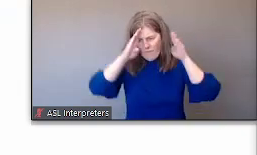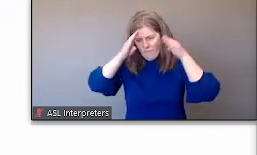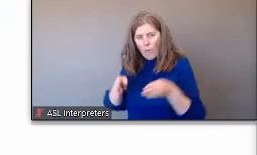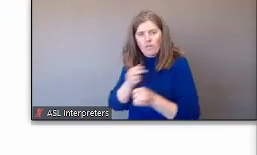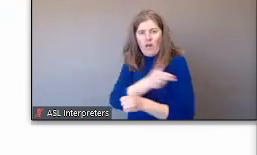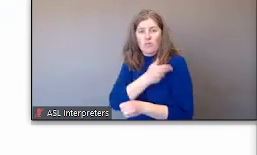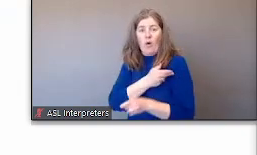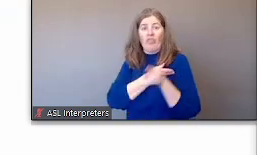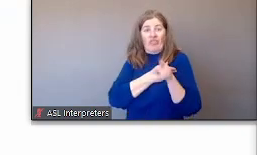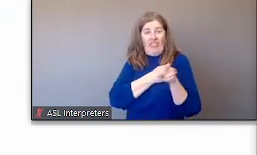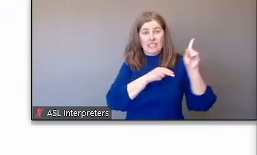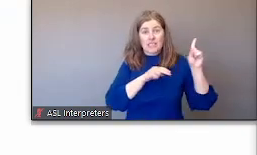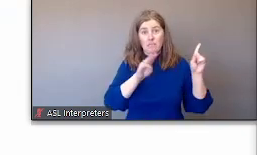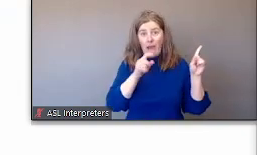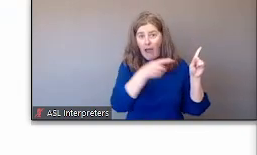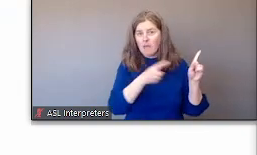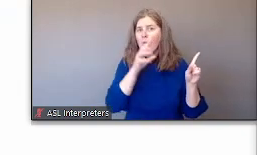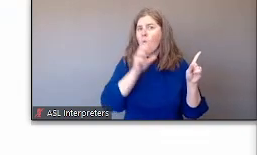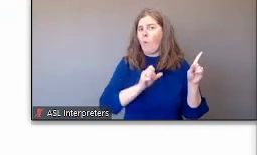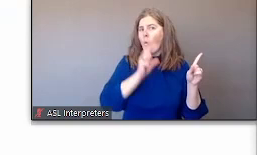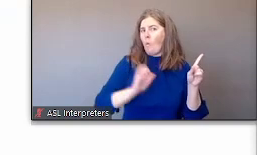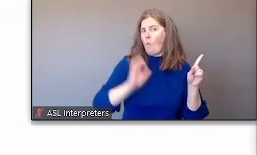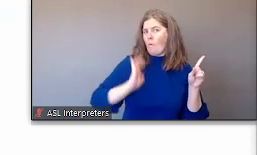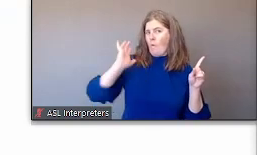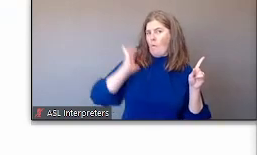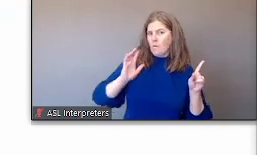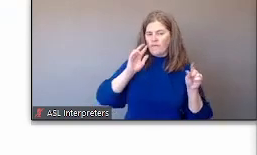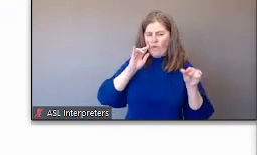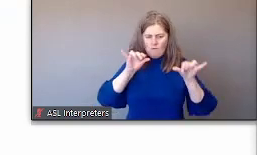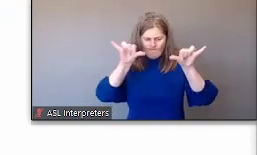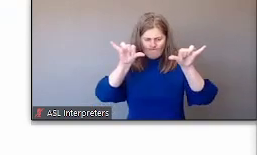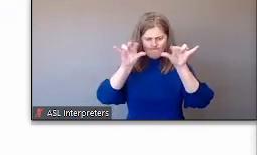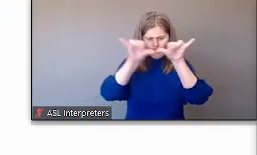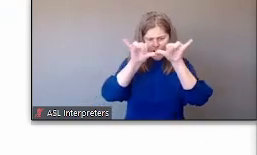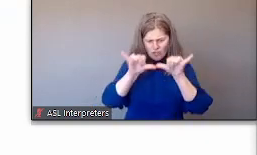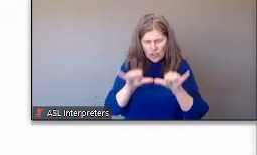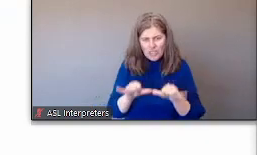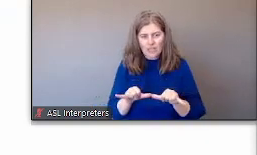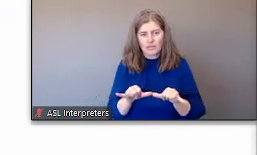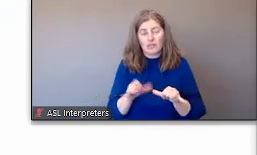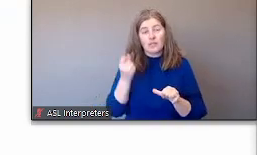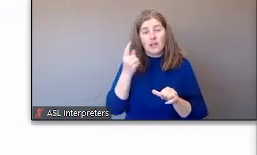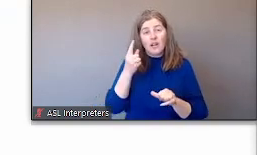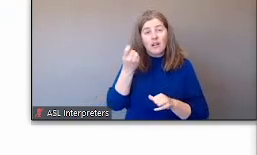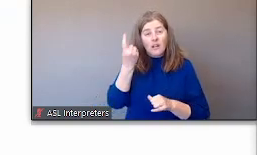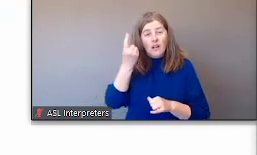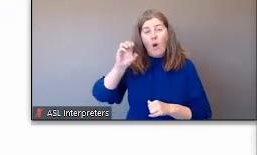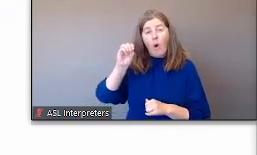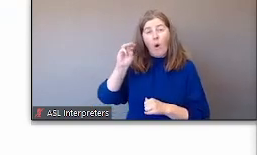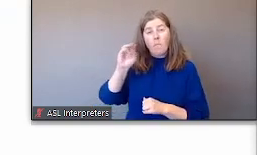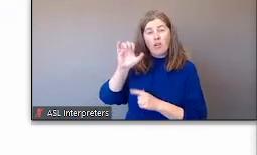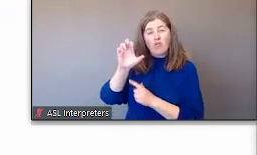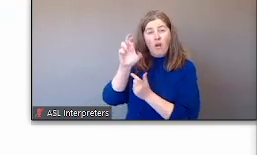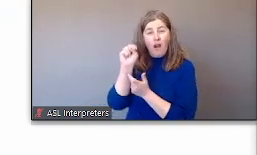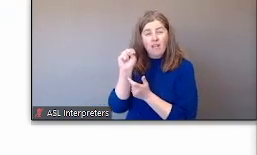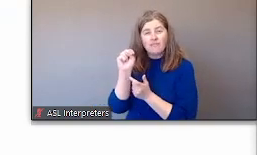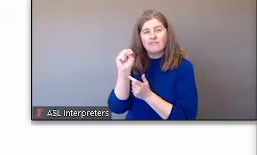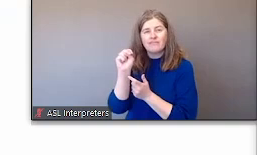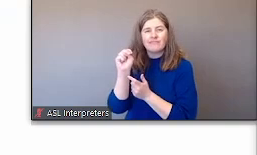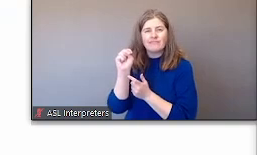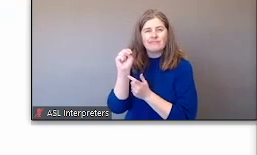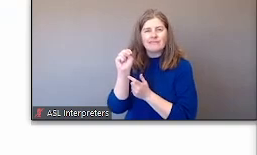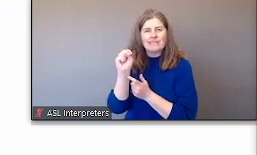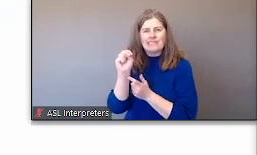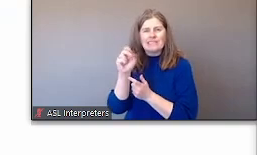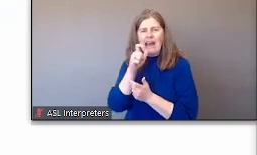old way of measuring things, but because Omicron doesn't have the same